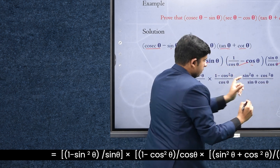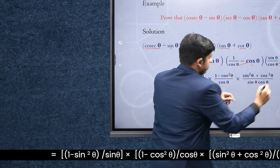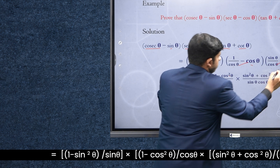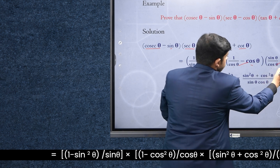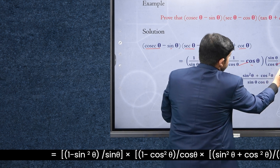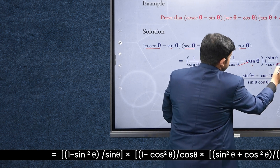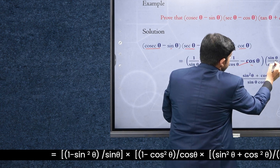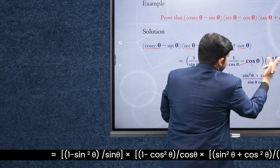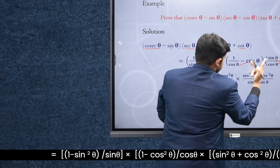theta.